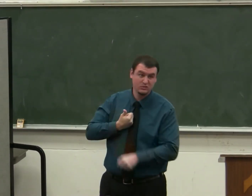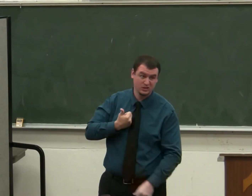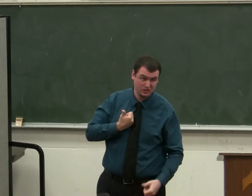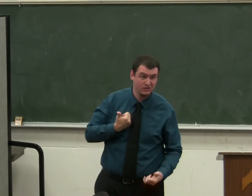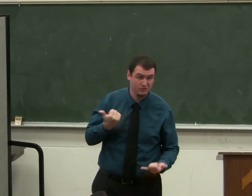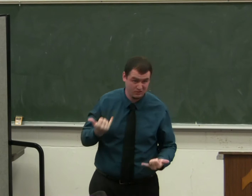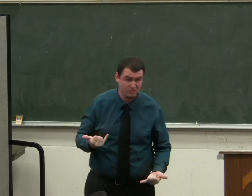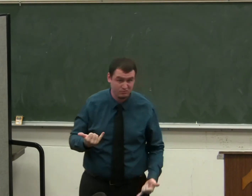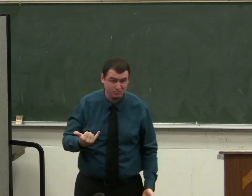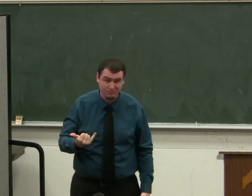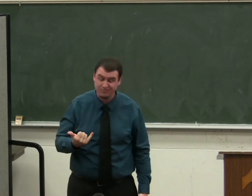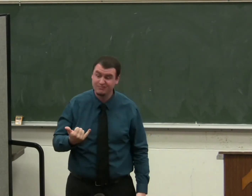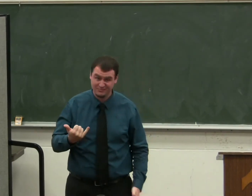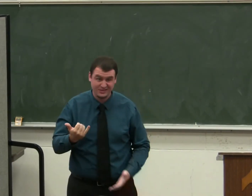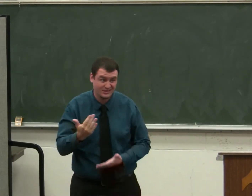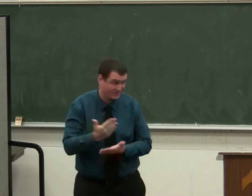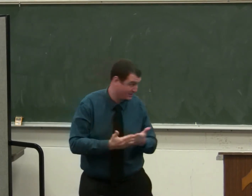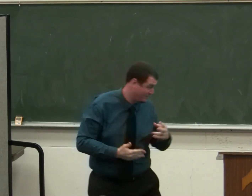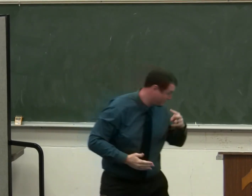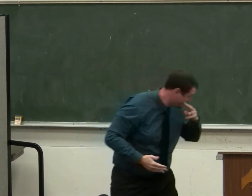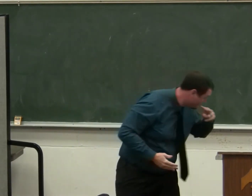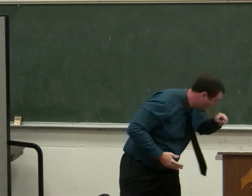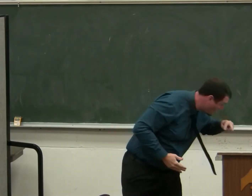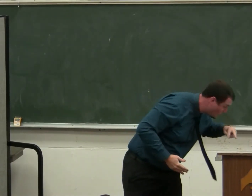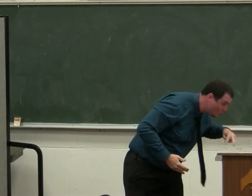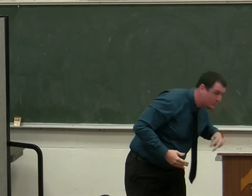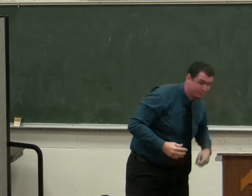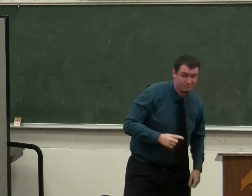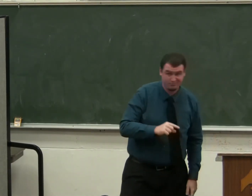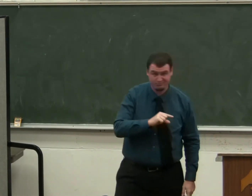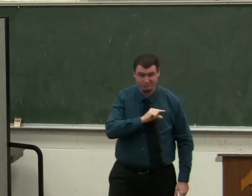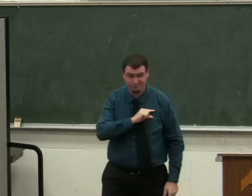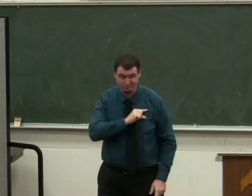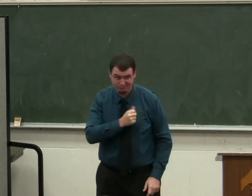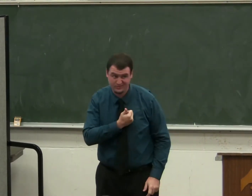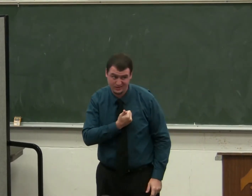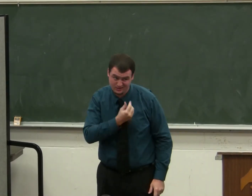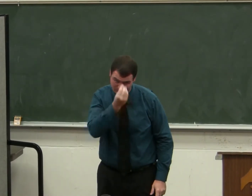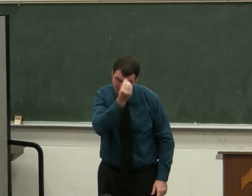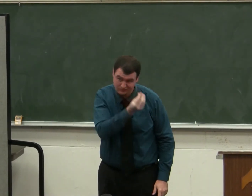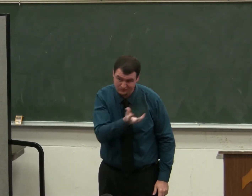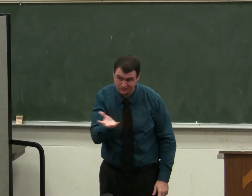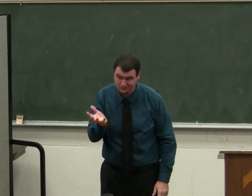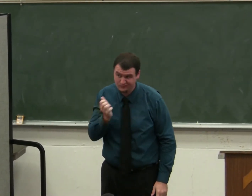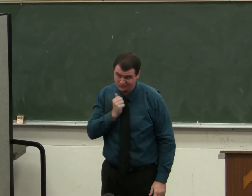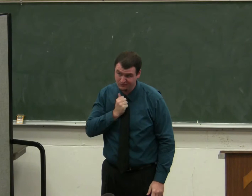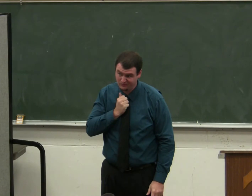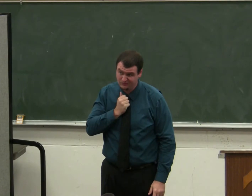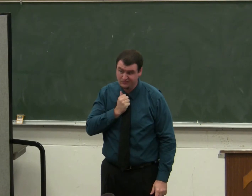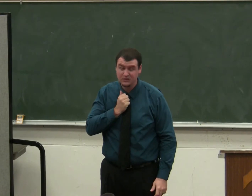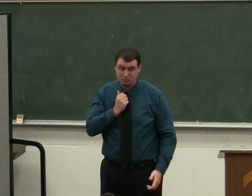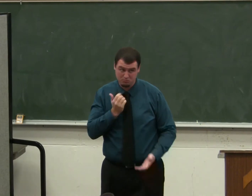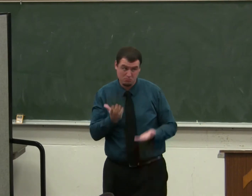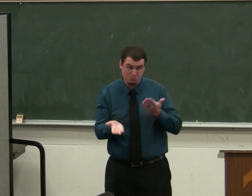Just to let you know, I have been saved for over 20 years now, and when I read this passage here, I am